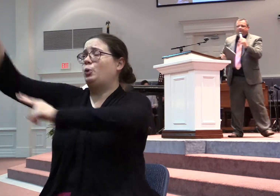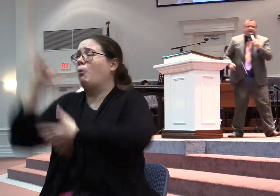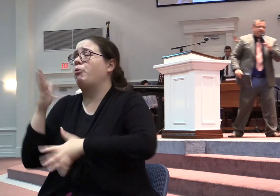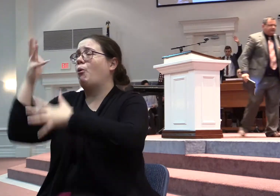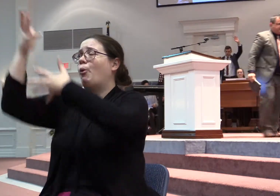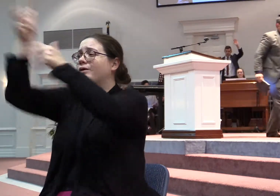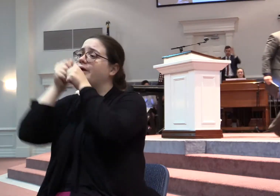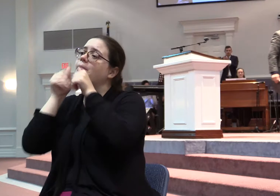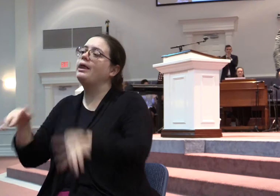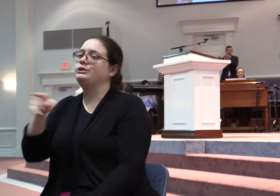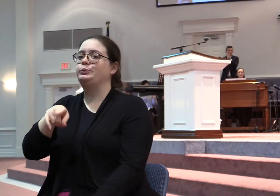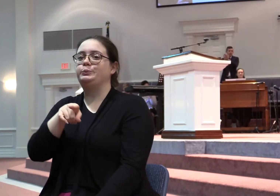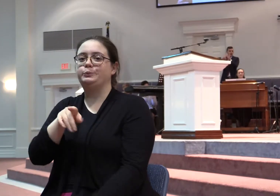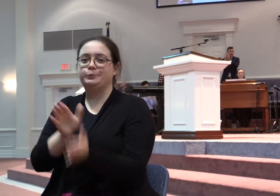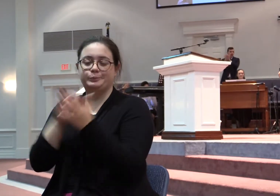praise. God bless